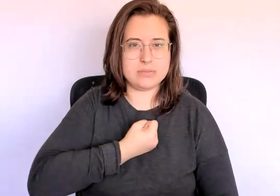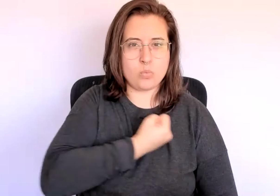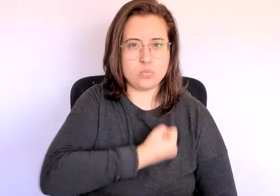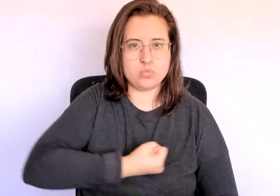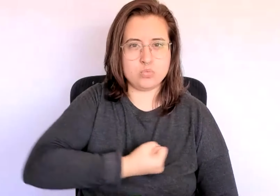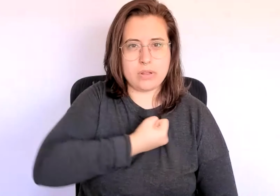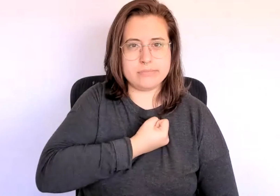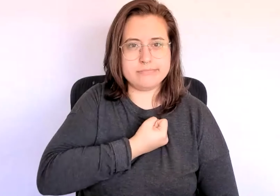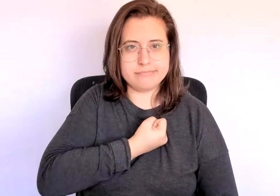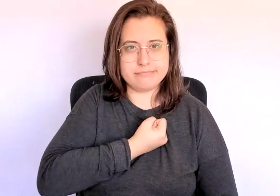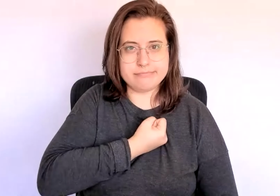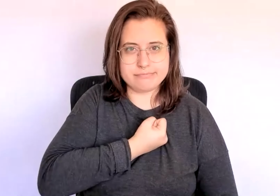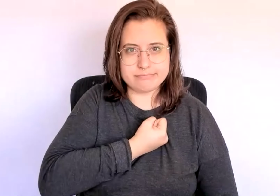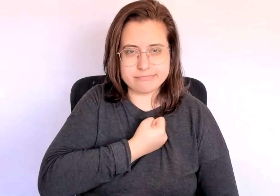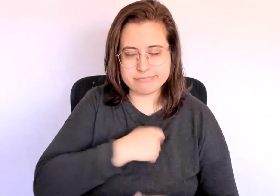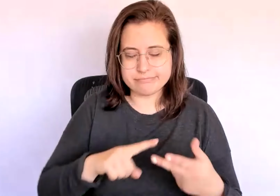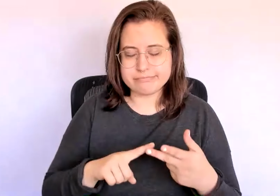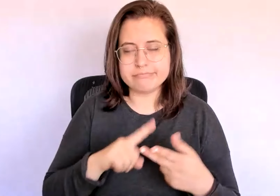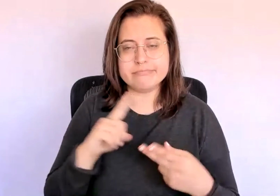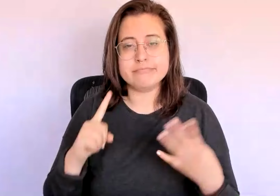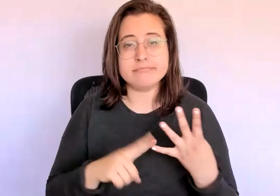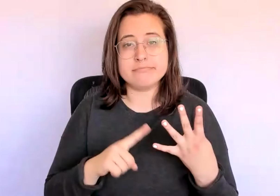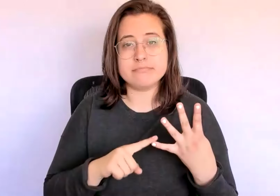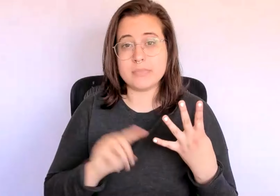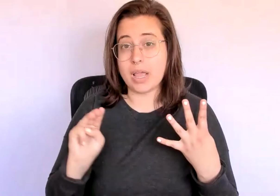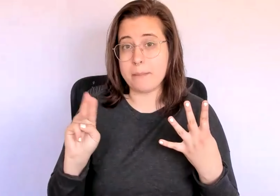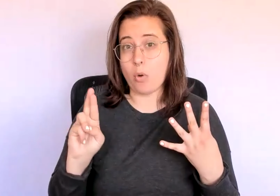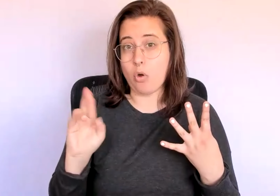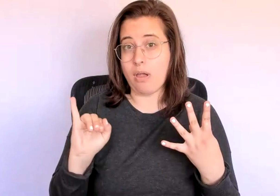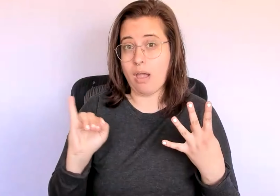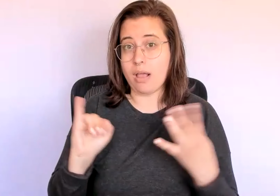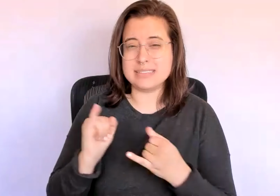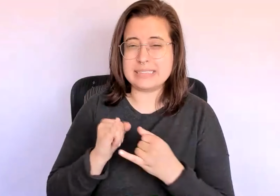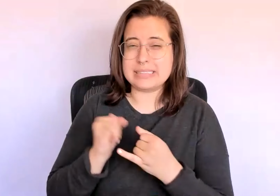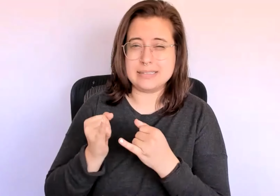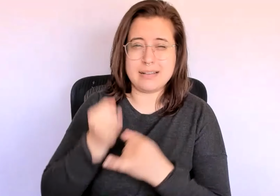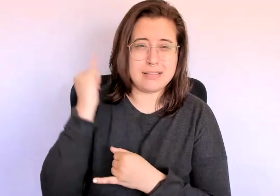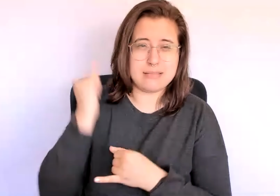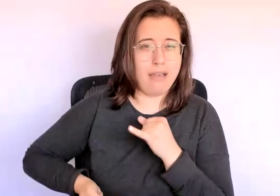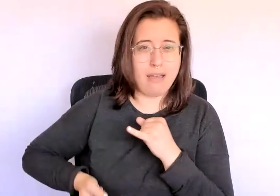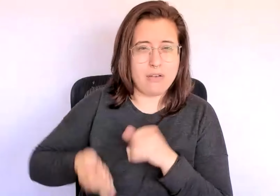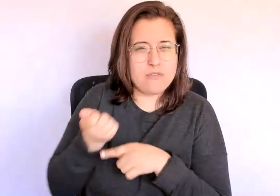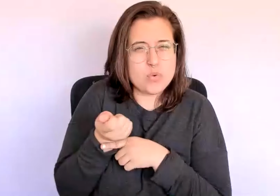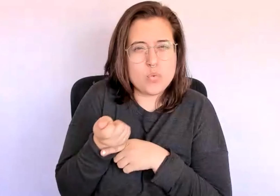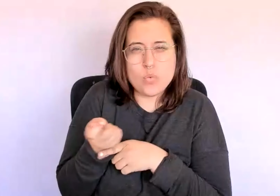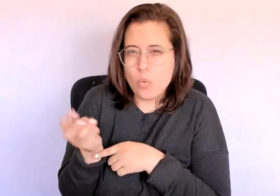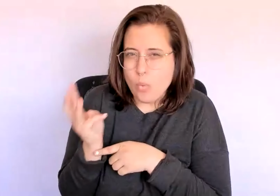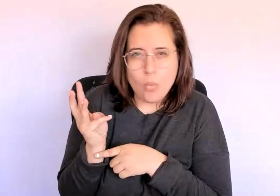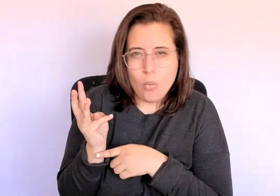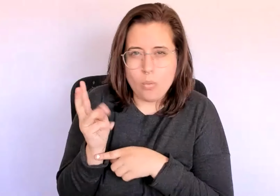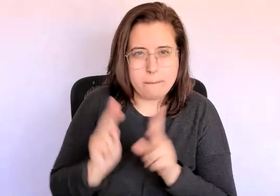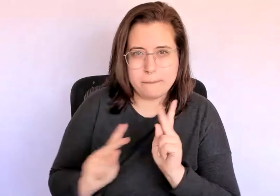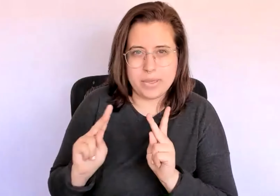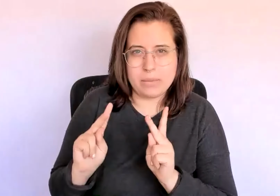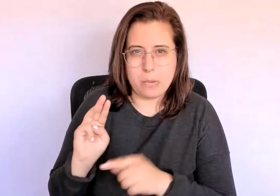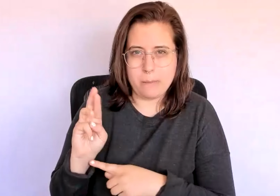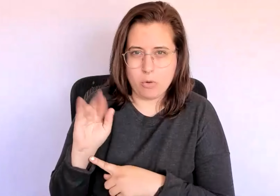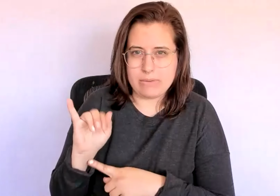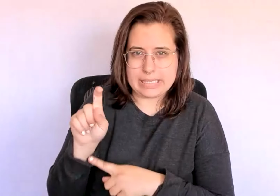MRI is the last study done, and this is only for a small subset of the